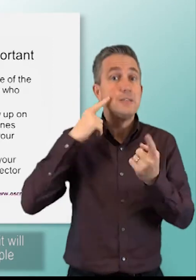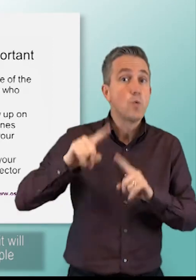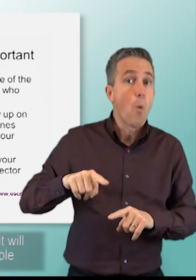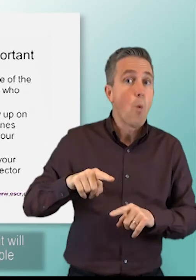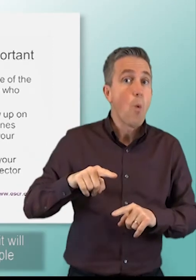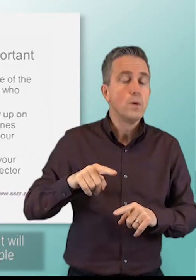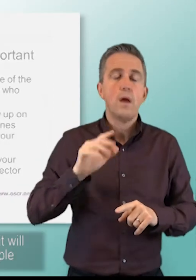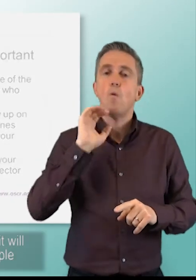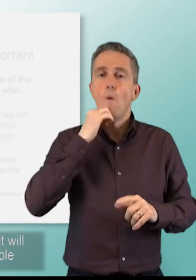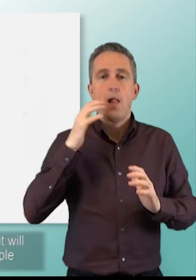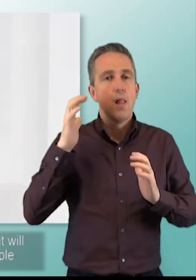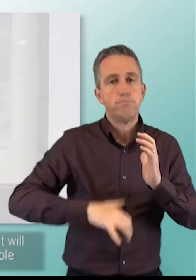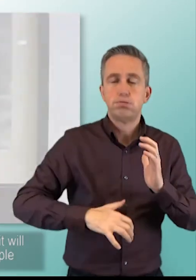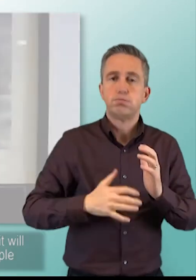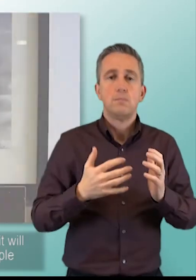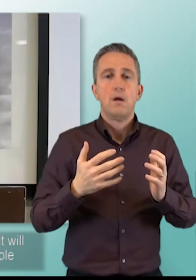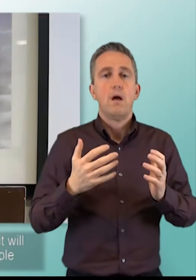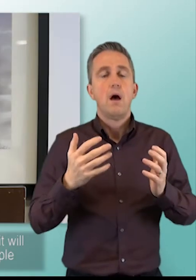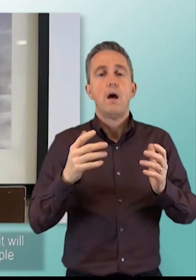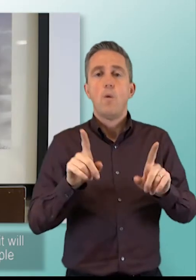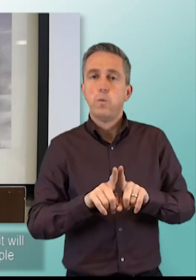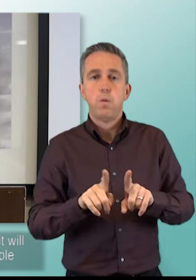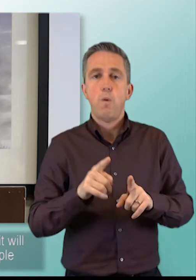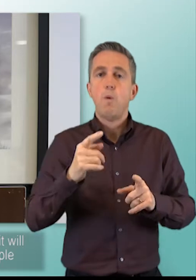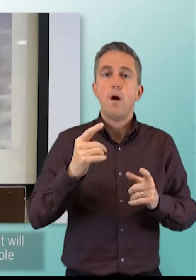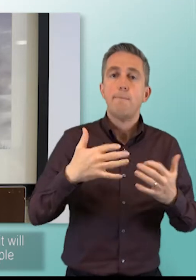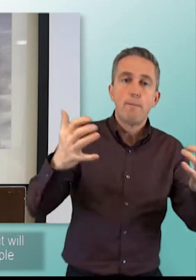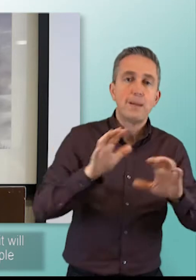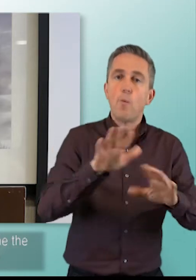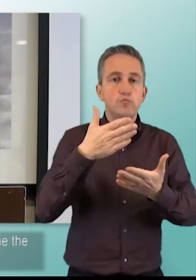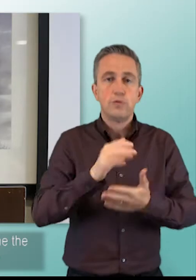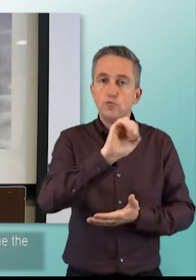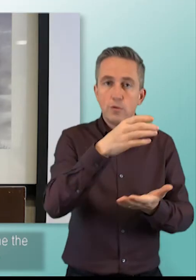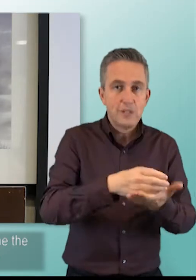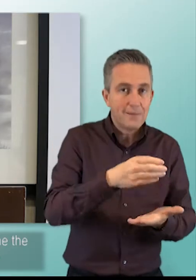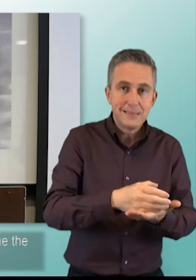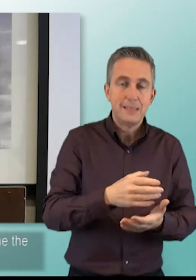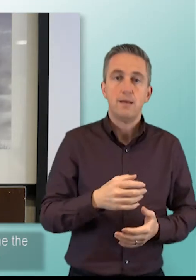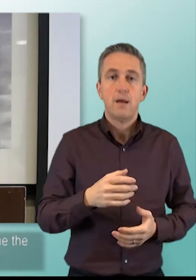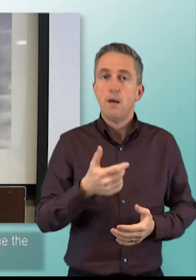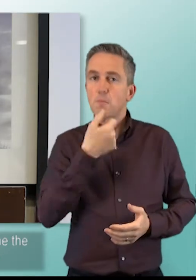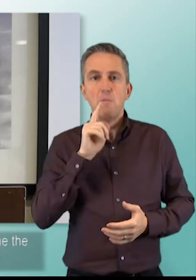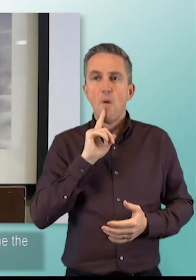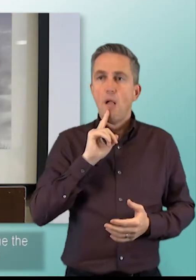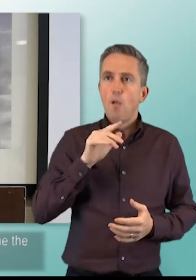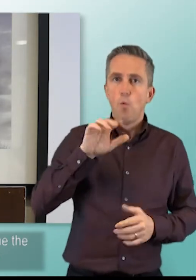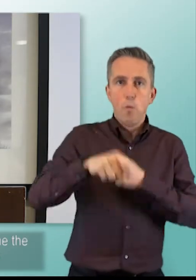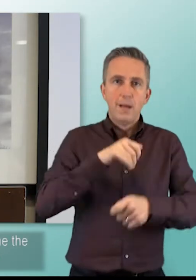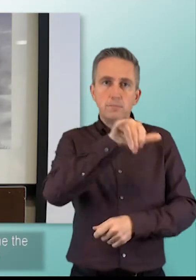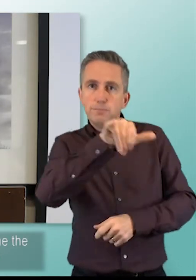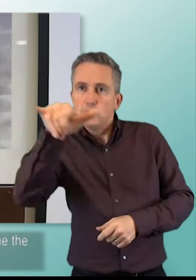saw recently, then it will not just undermine the faith and the trust that people have in your charity, it will also